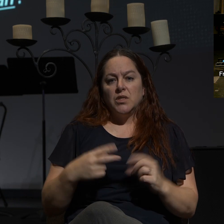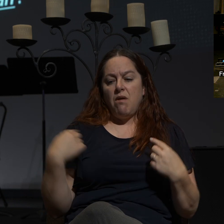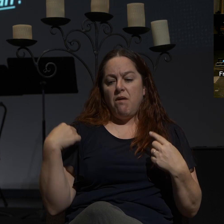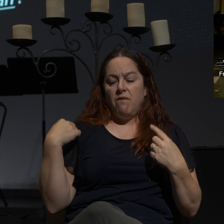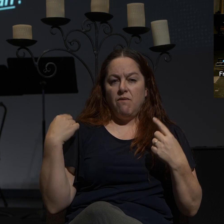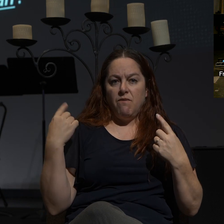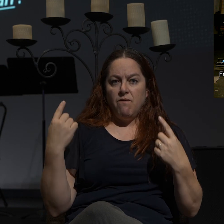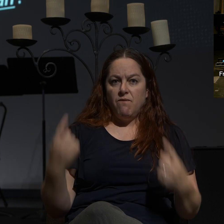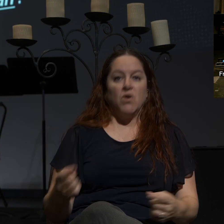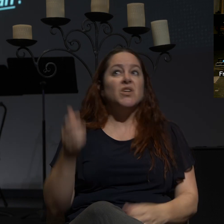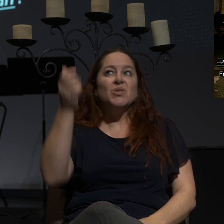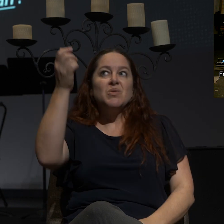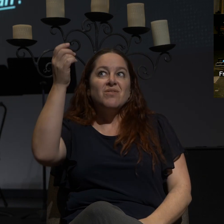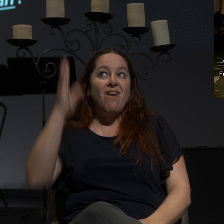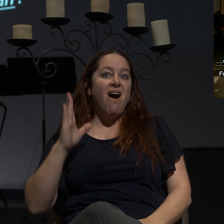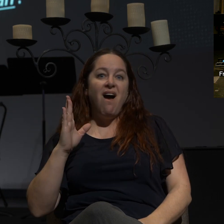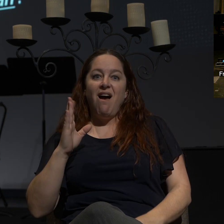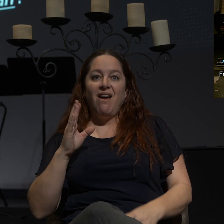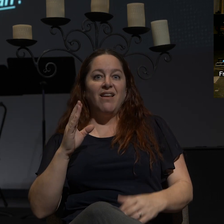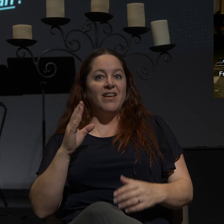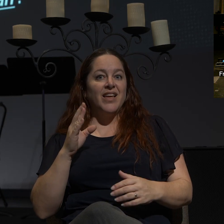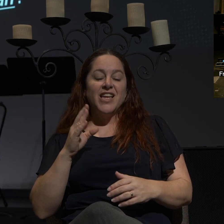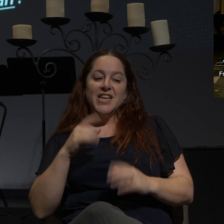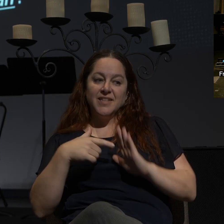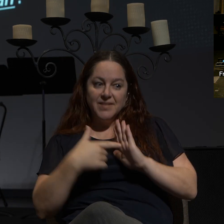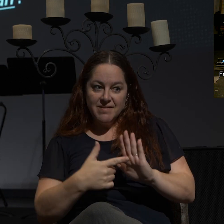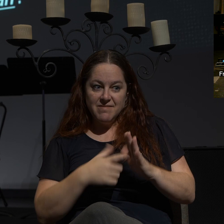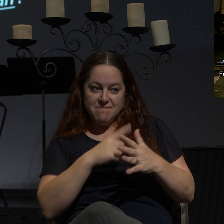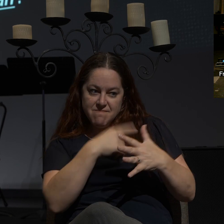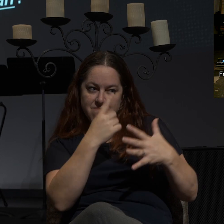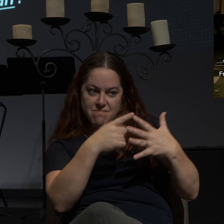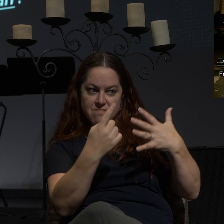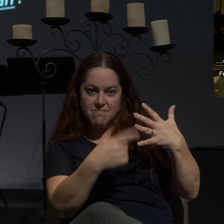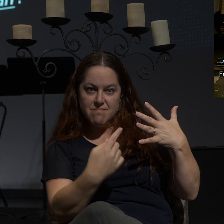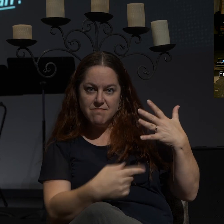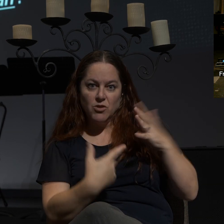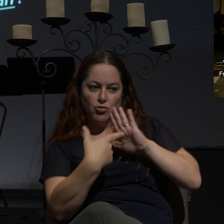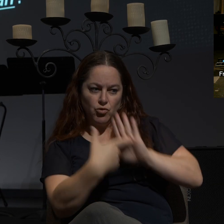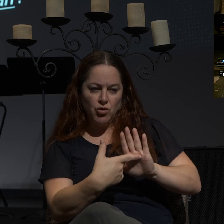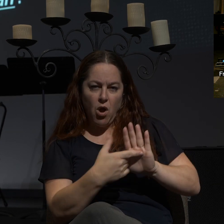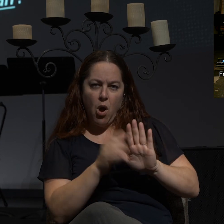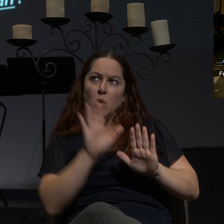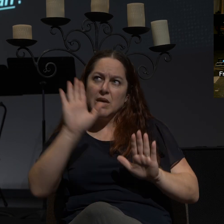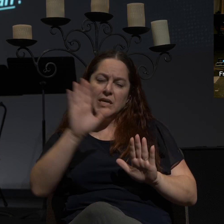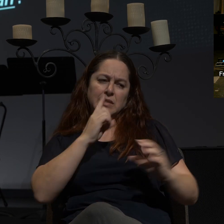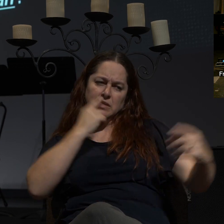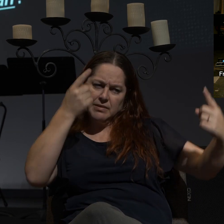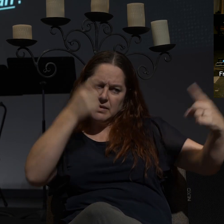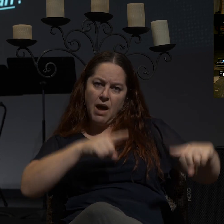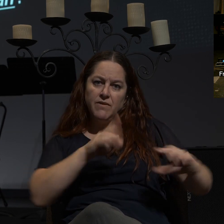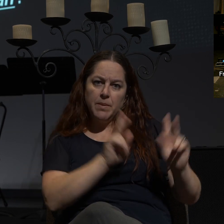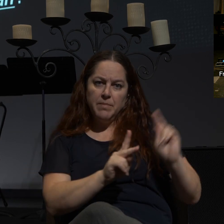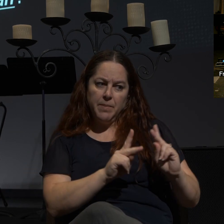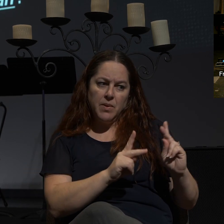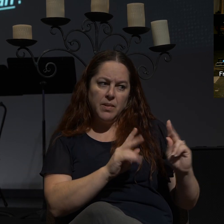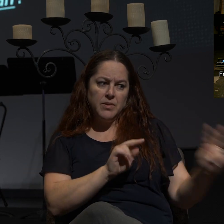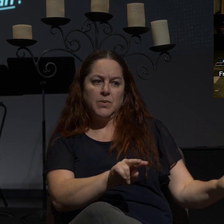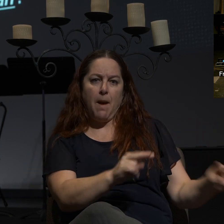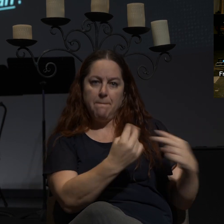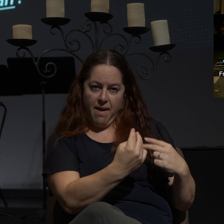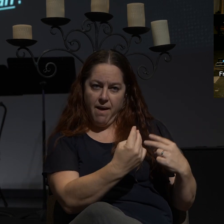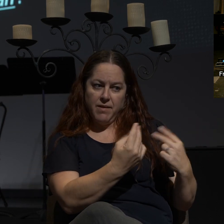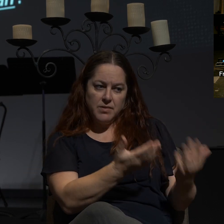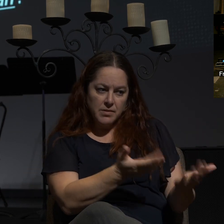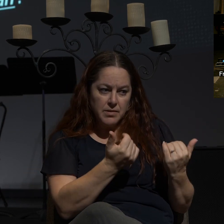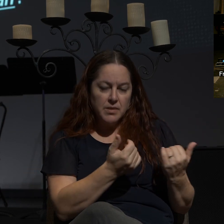God is pulling out all the stops to get his covenant people to come back. And